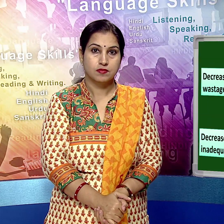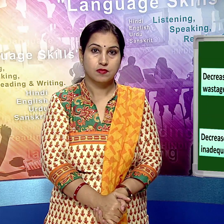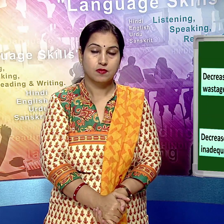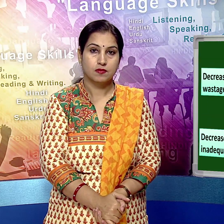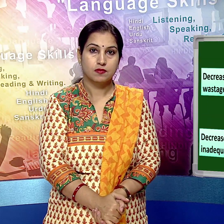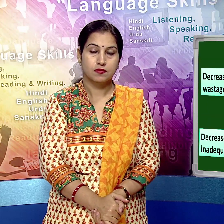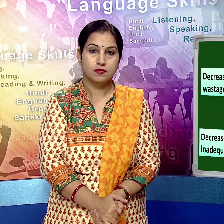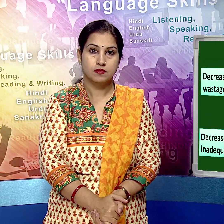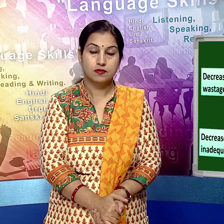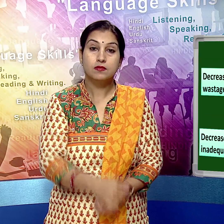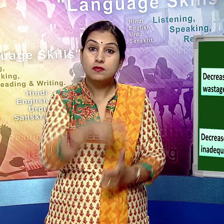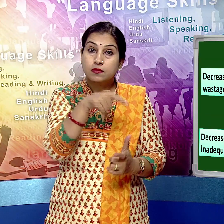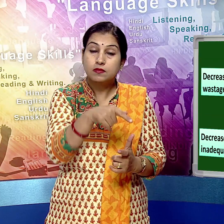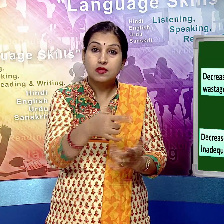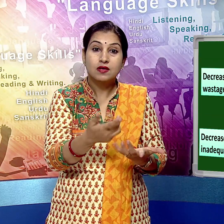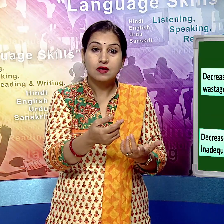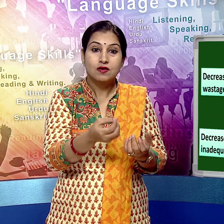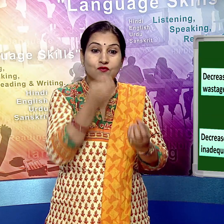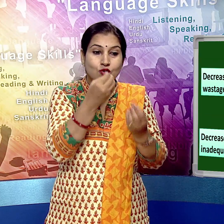It decreases the wastage of food.